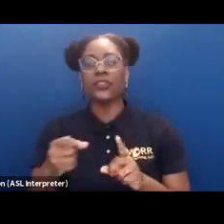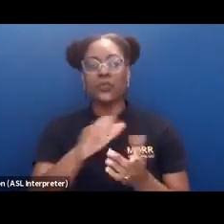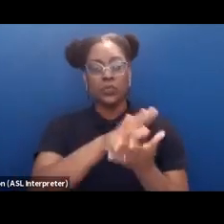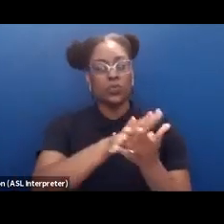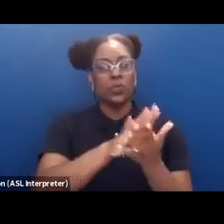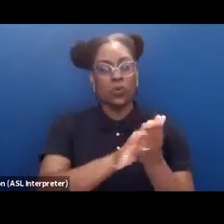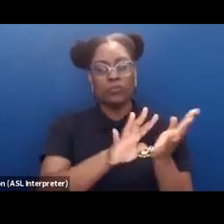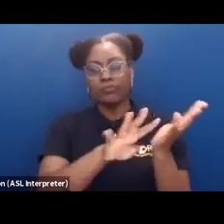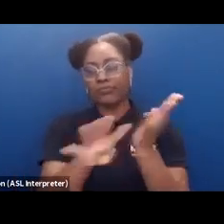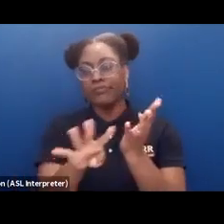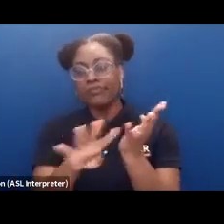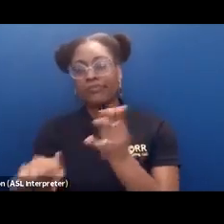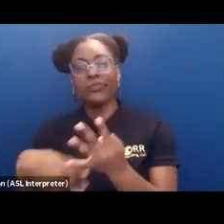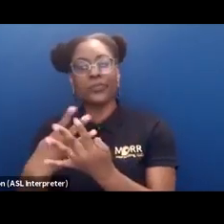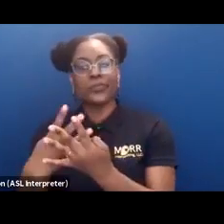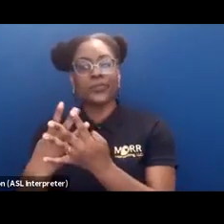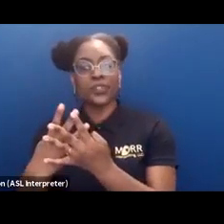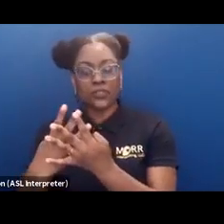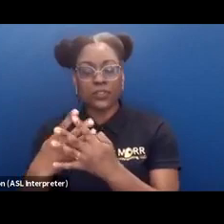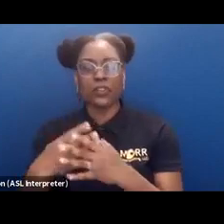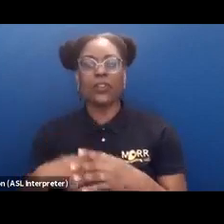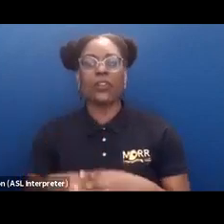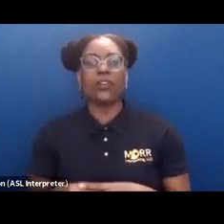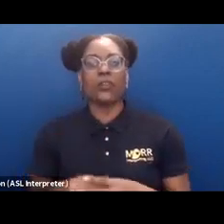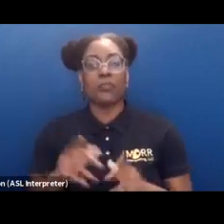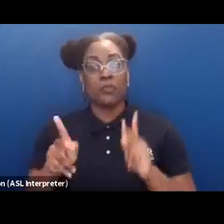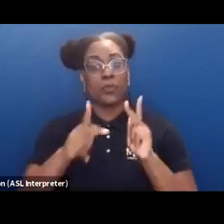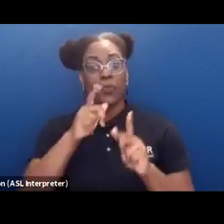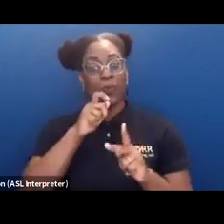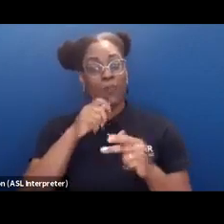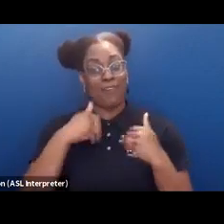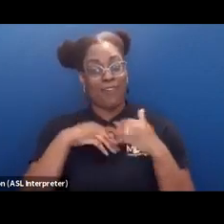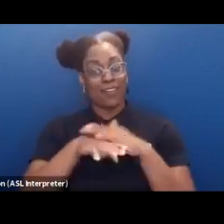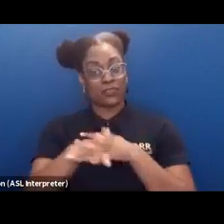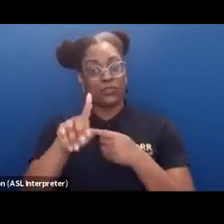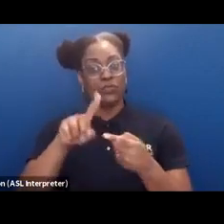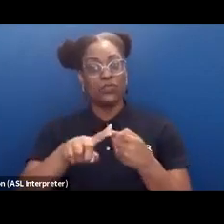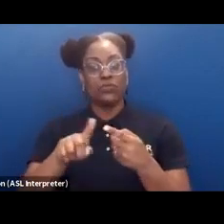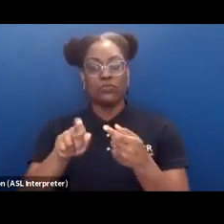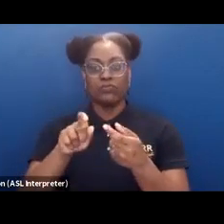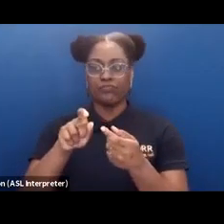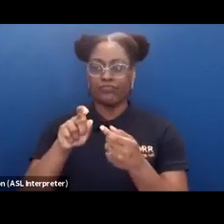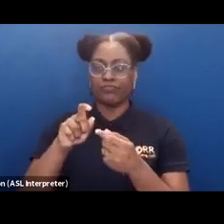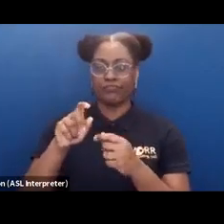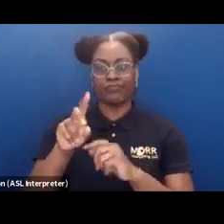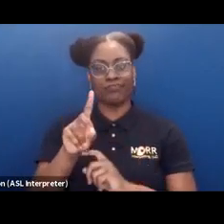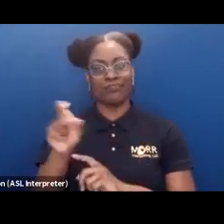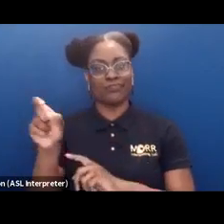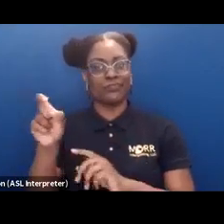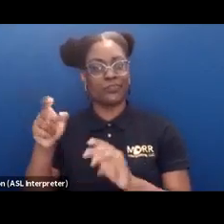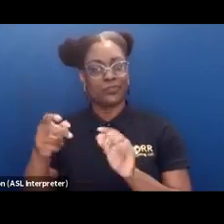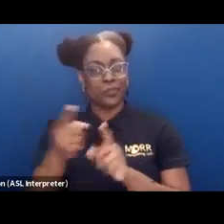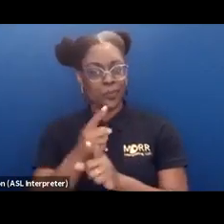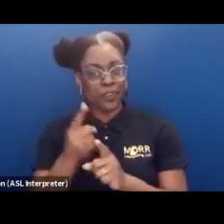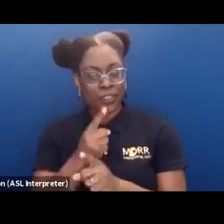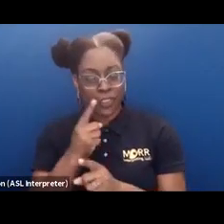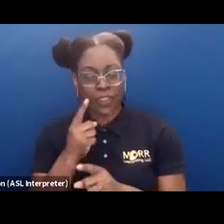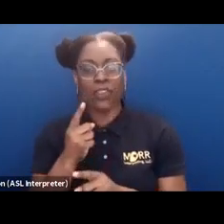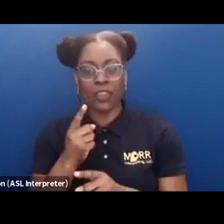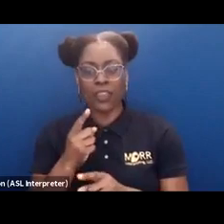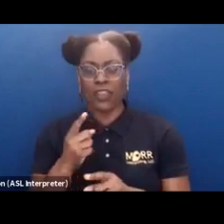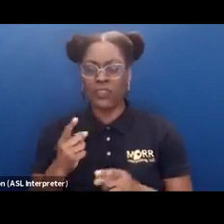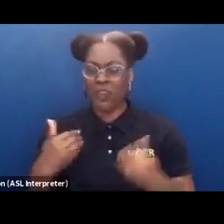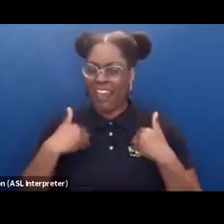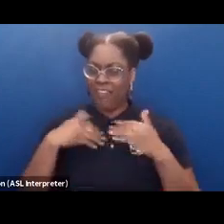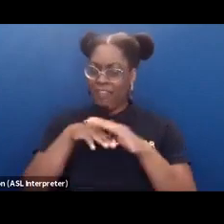even who has access to getting certain diagnoses to have access to care.